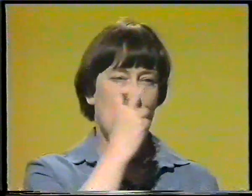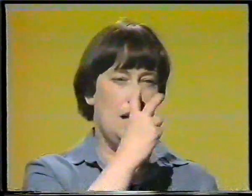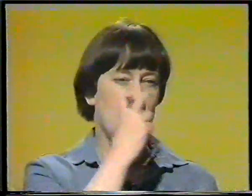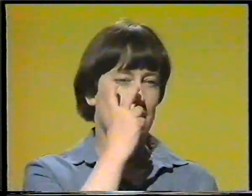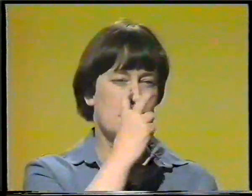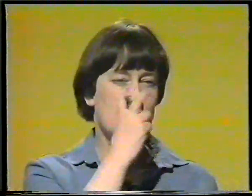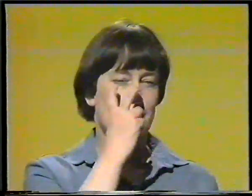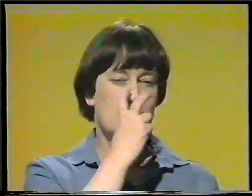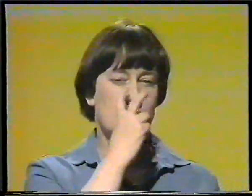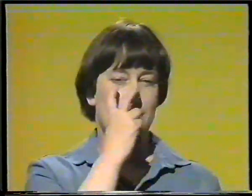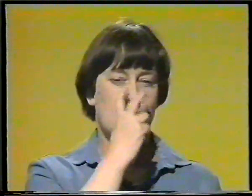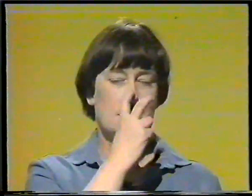Lined.